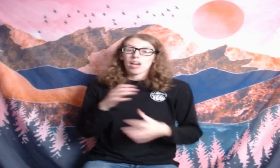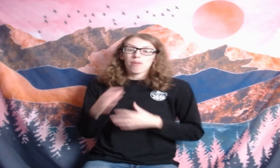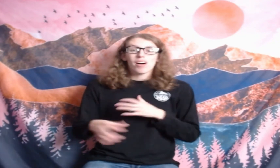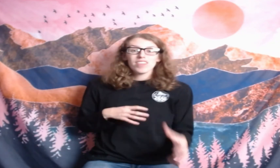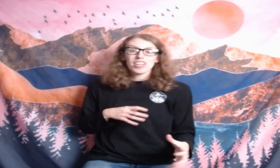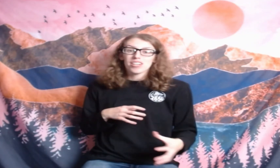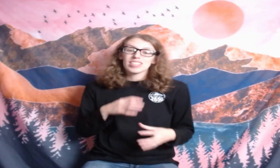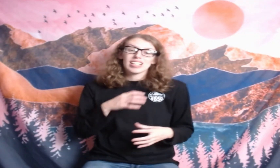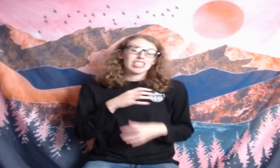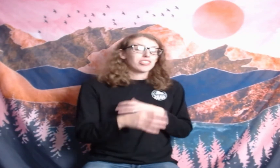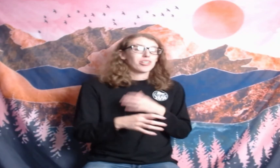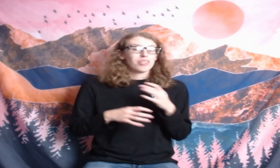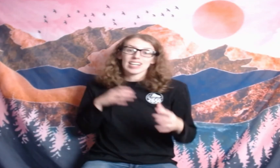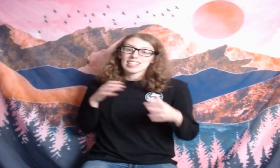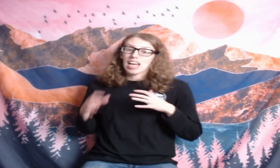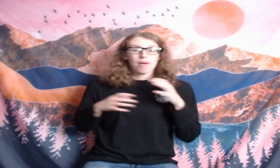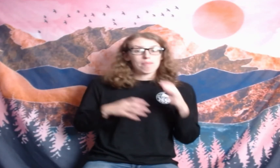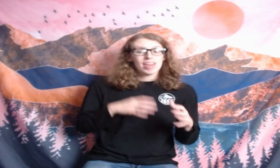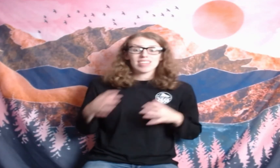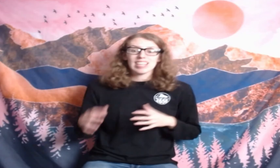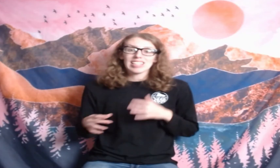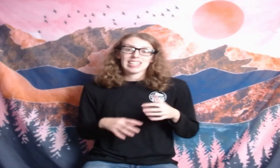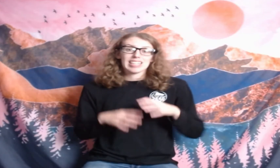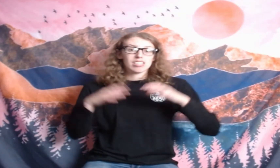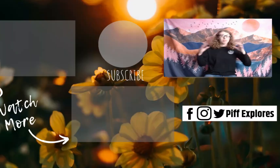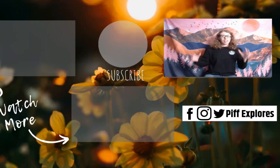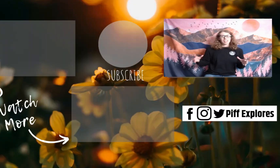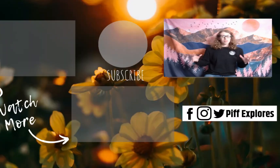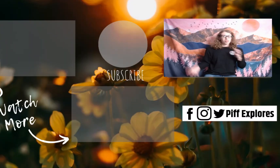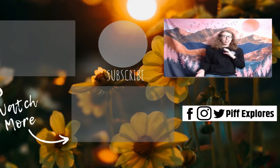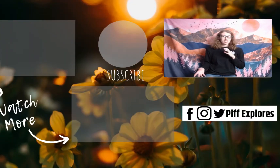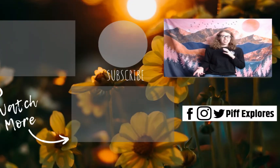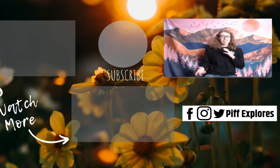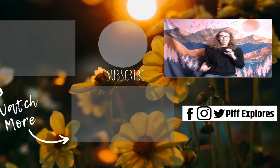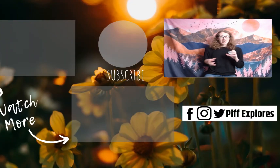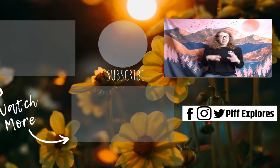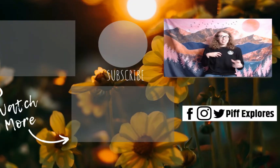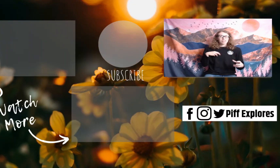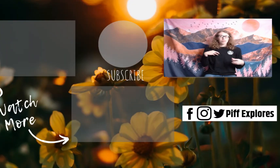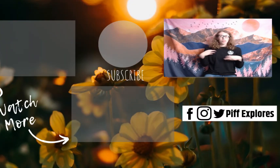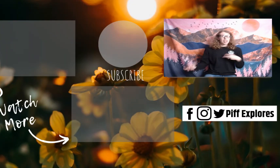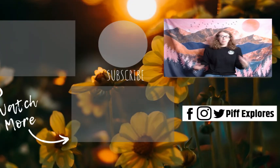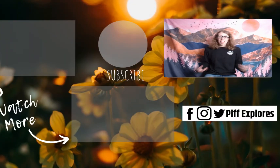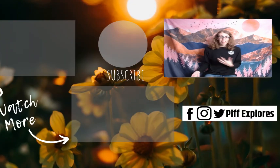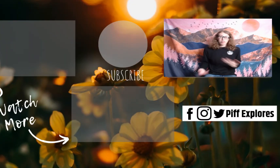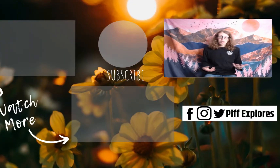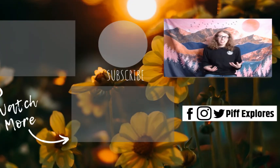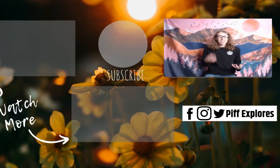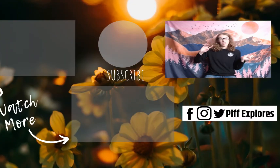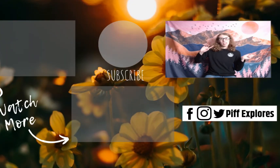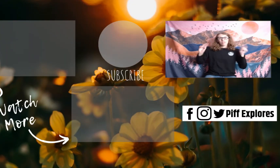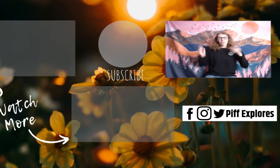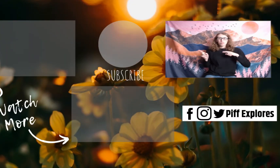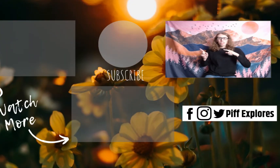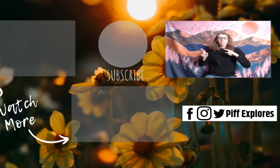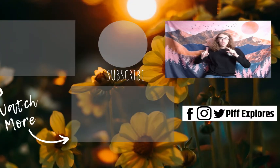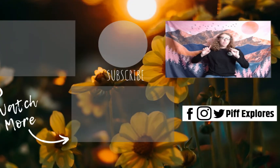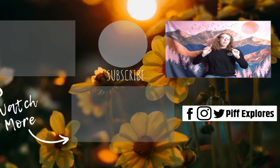DIY videos to kind of show you guys how I made things and explain the process and what I paid for in the future. But if you